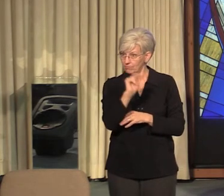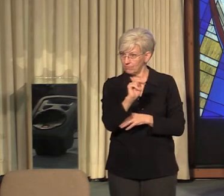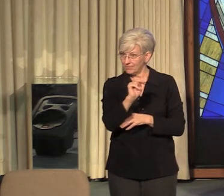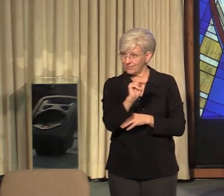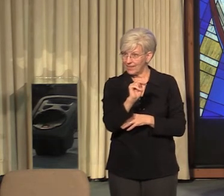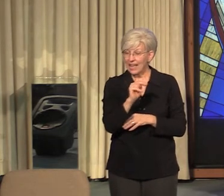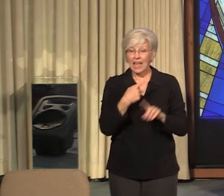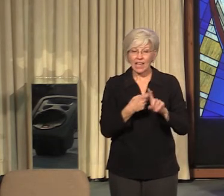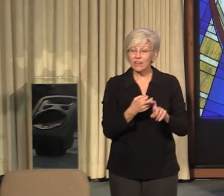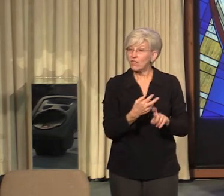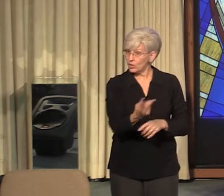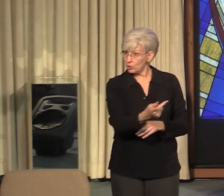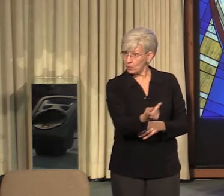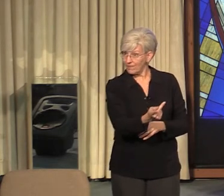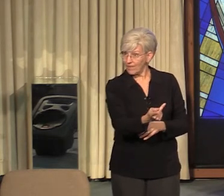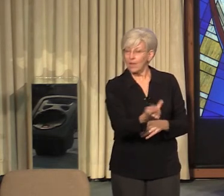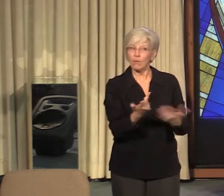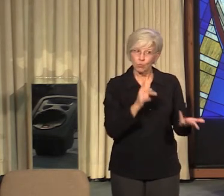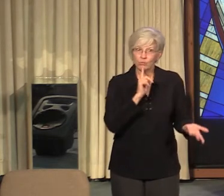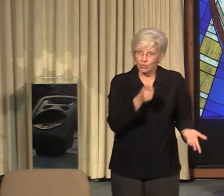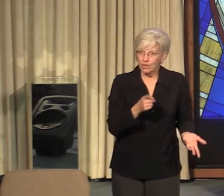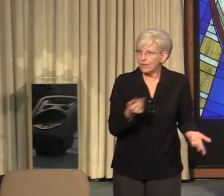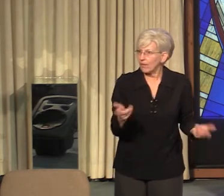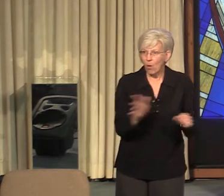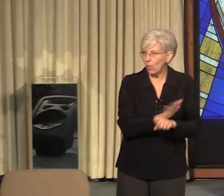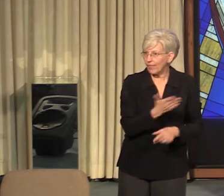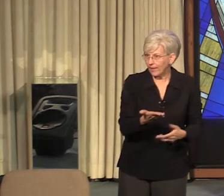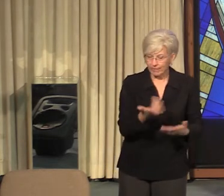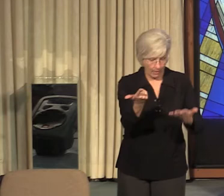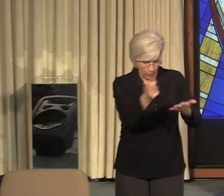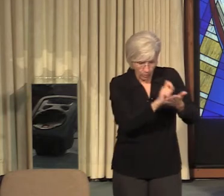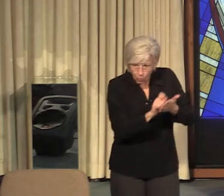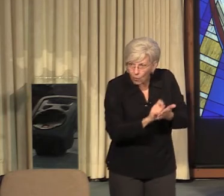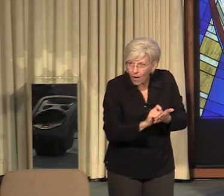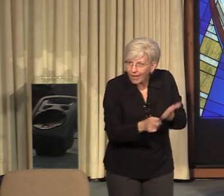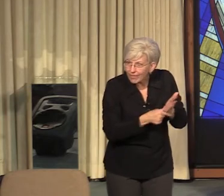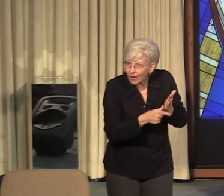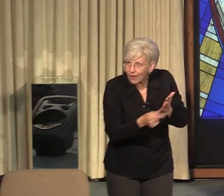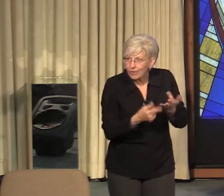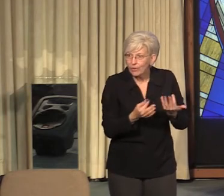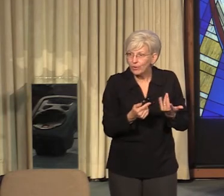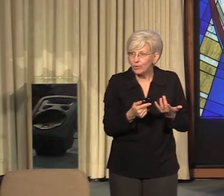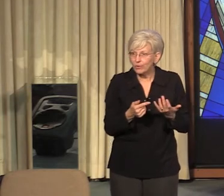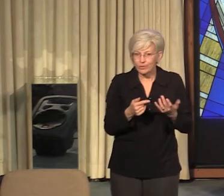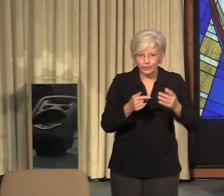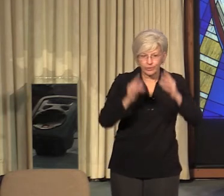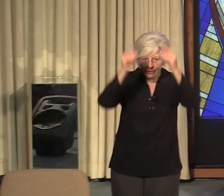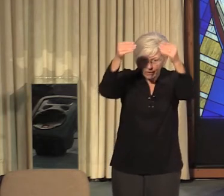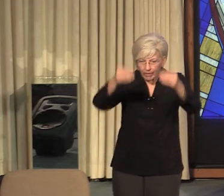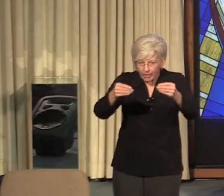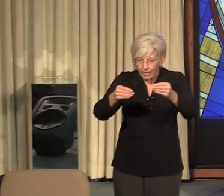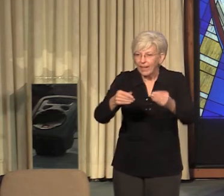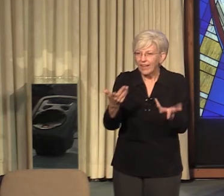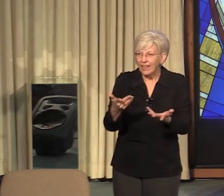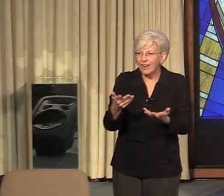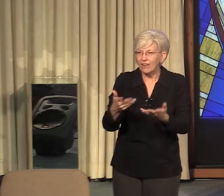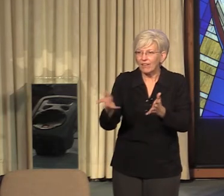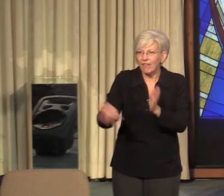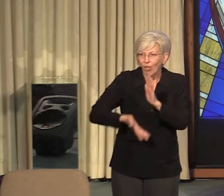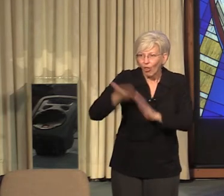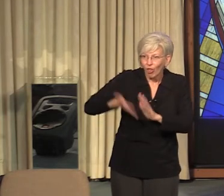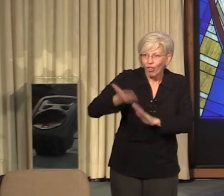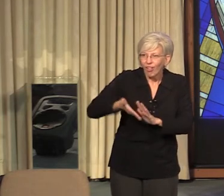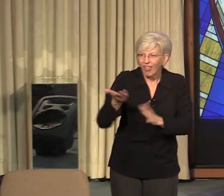them essentially being the entire thing, where they would write the articles, work the typeset on the one, you know, printing press that they had